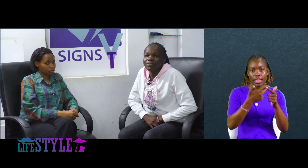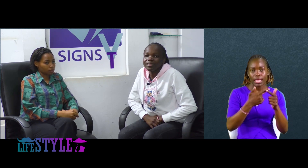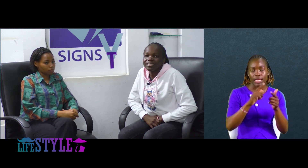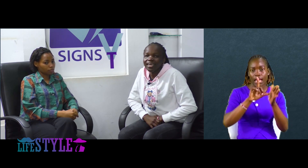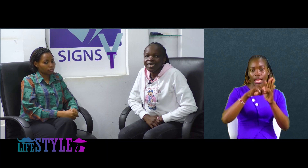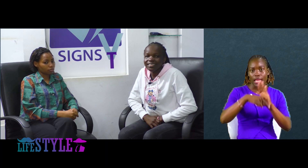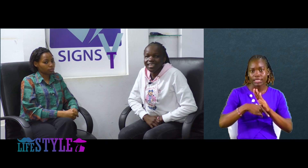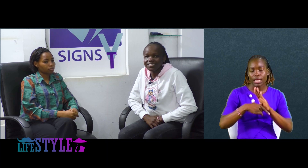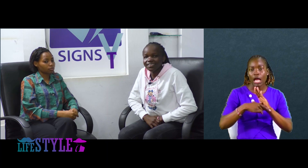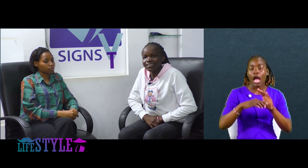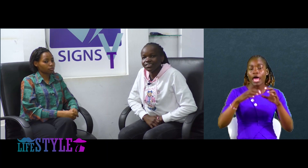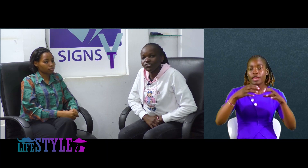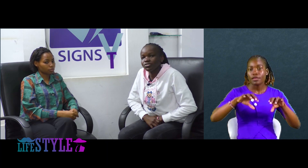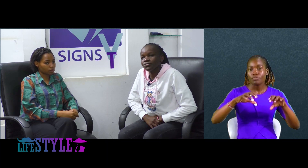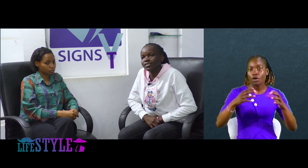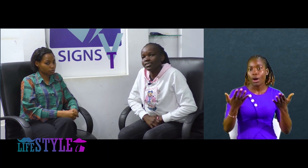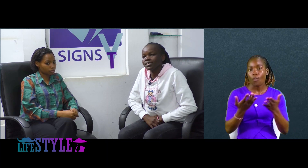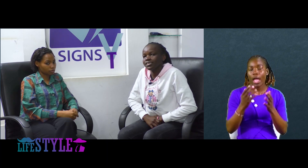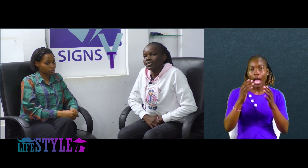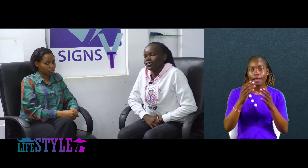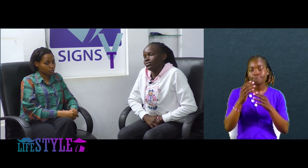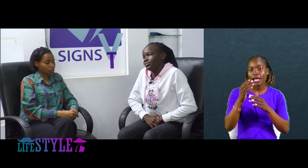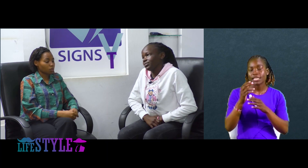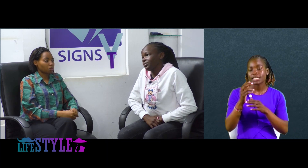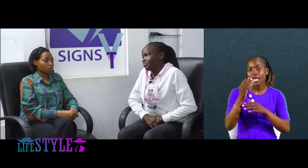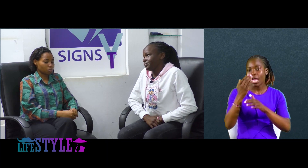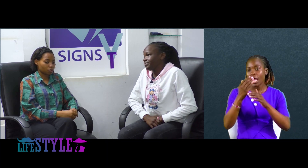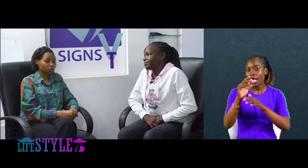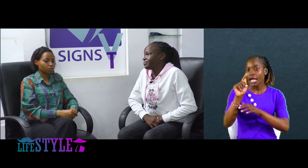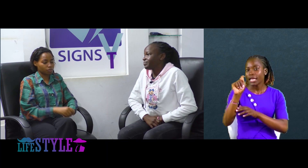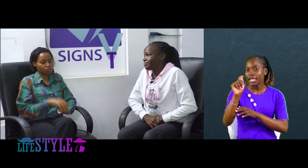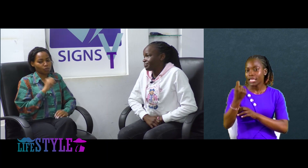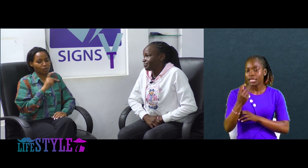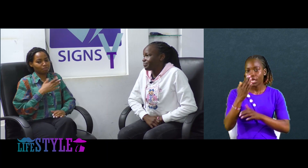in film and theatre arts at Kenyatta University.